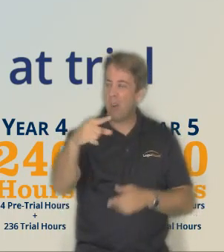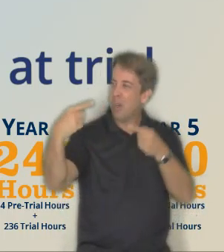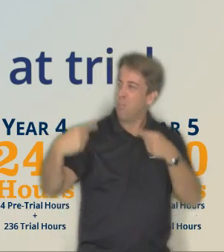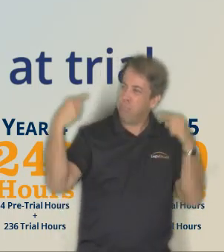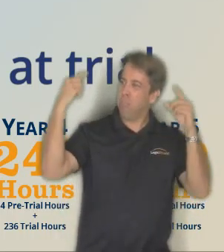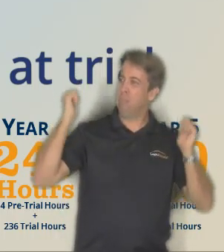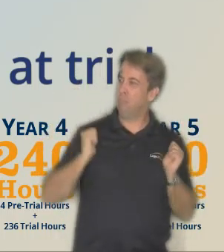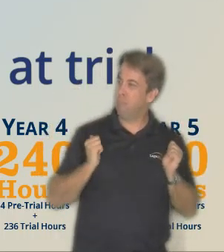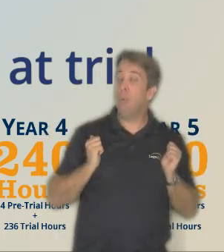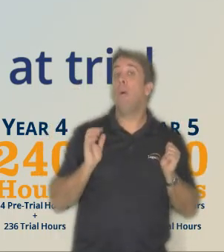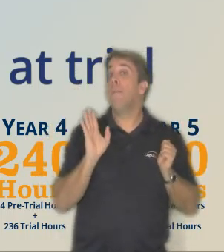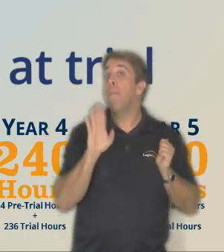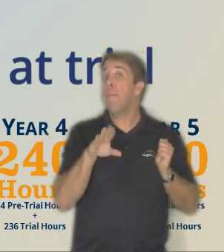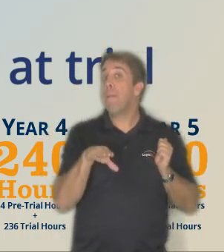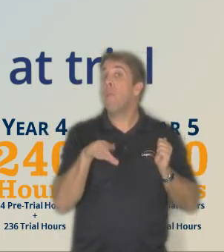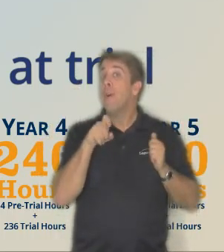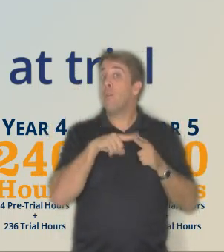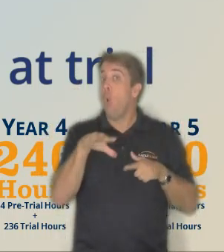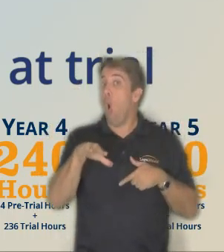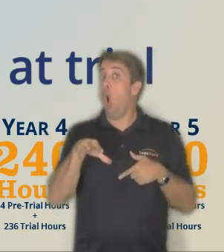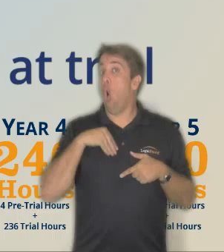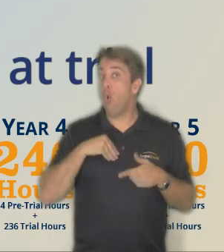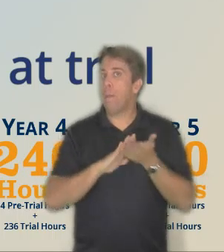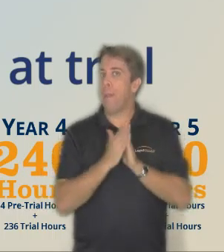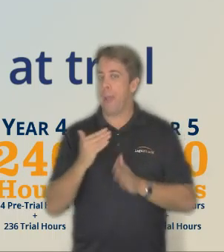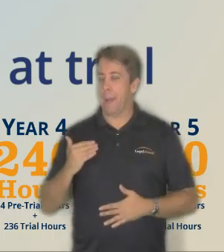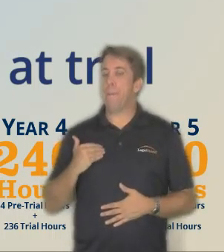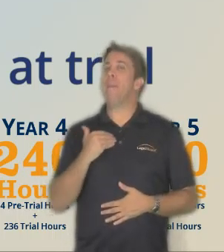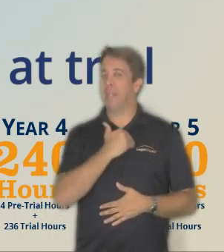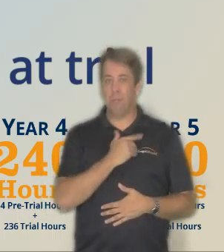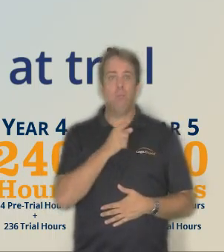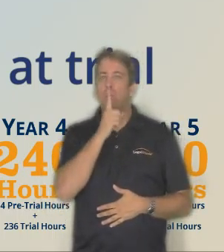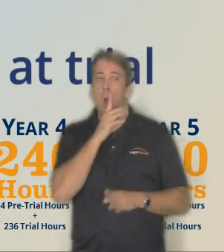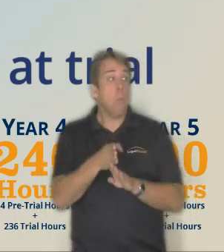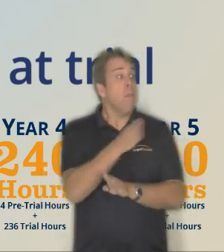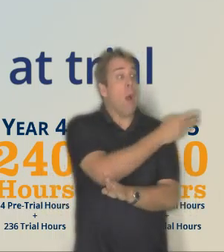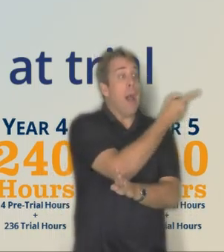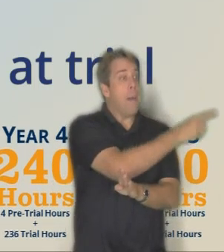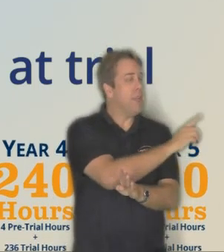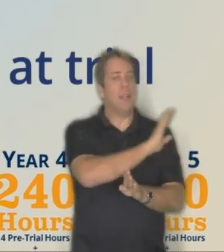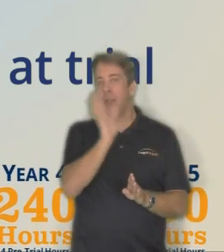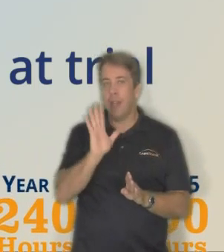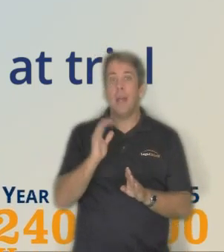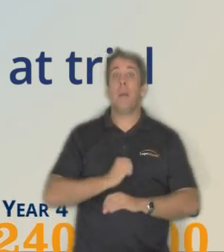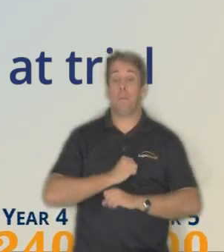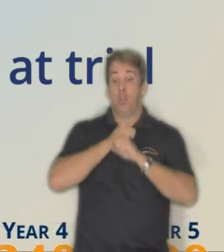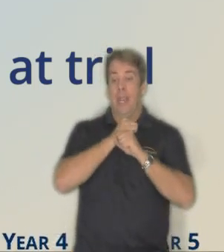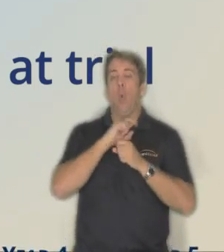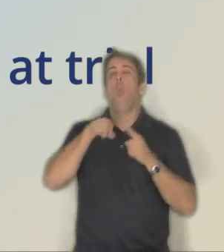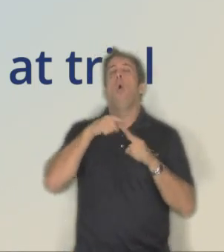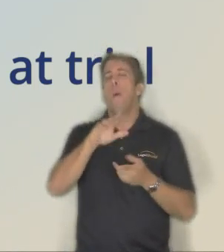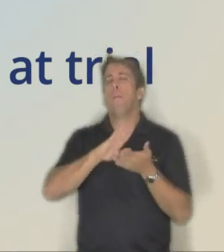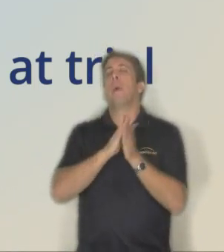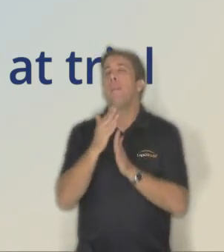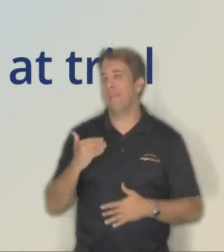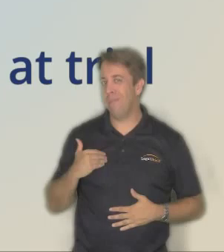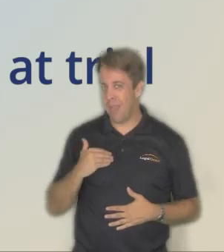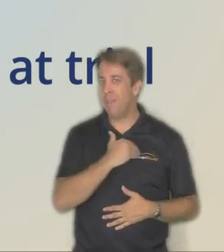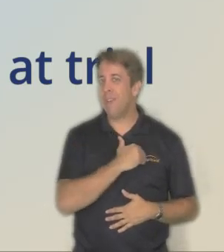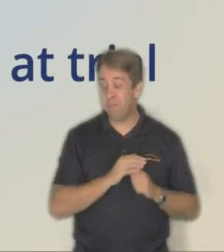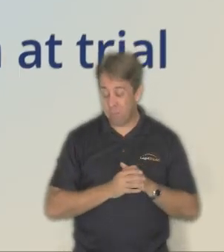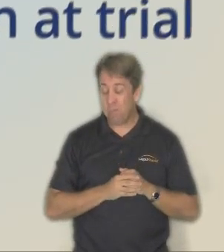Like traffic incidents, you must own the service prior to the incident occurring, which causes the lawsuit. Membership does have its